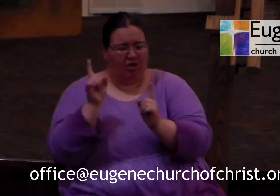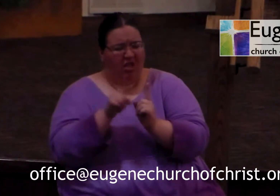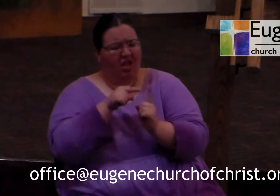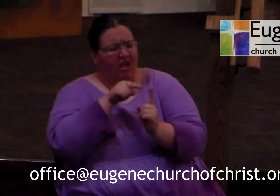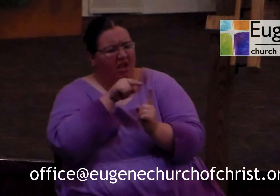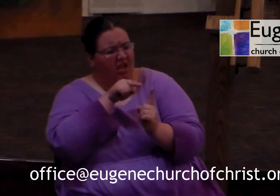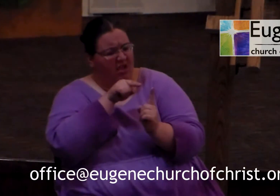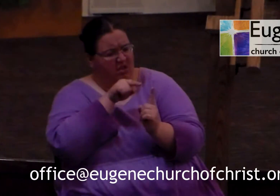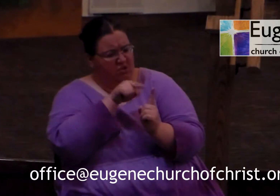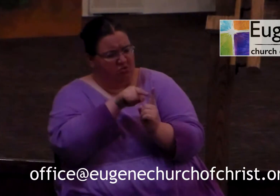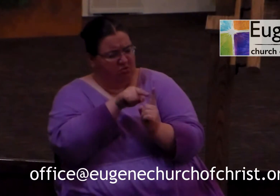am not.